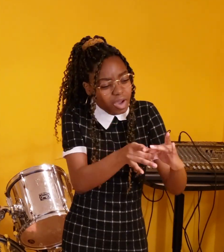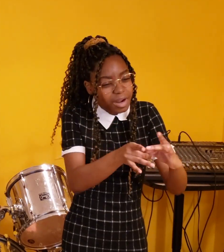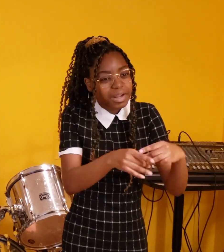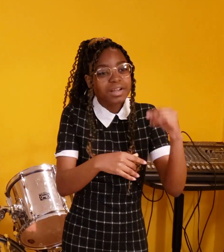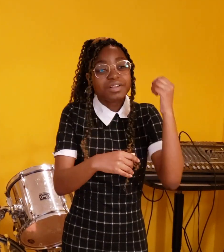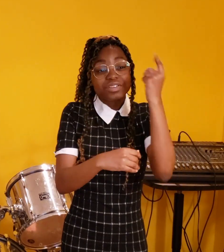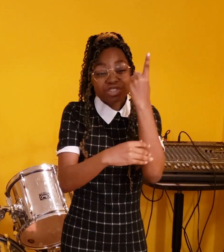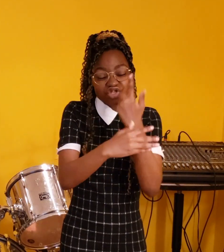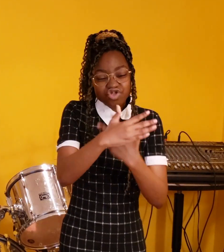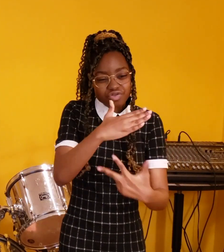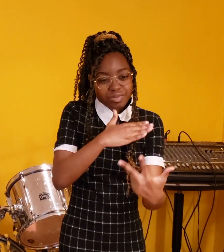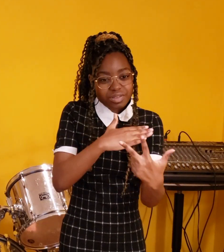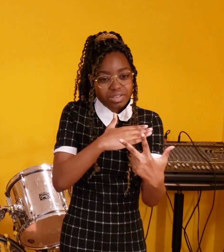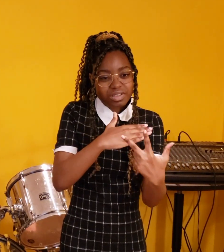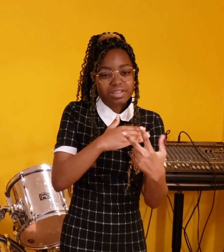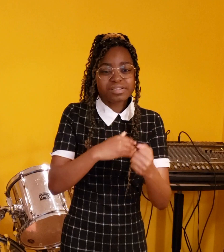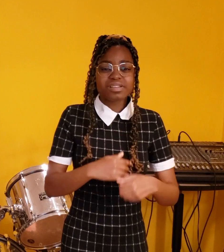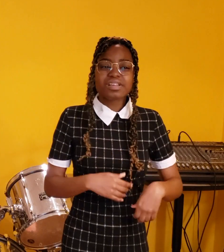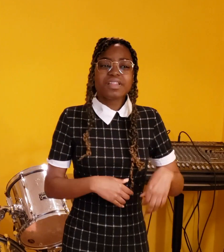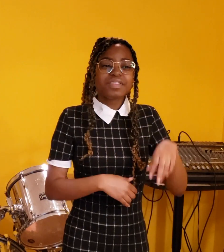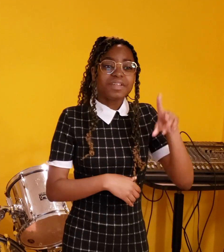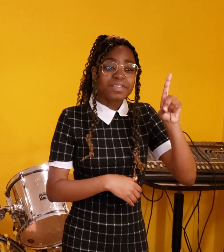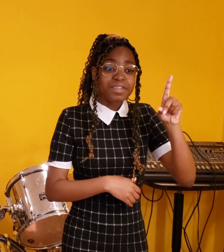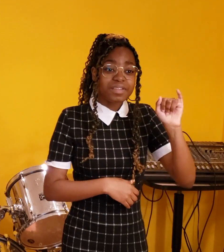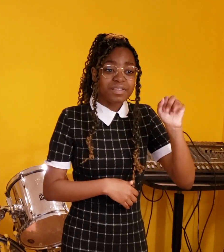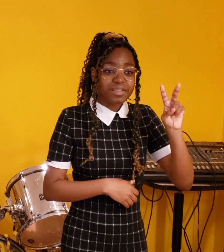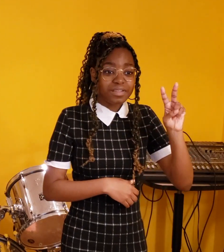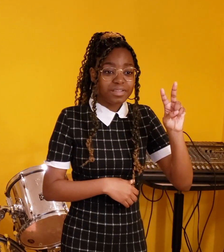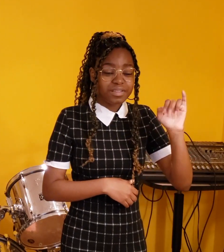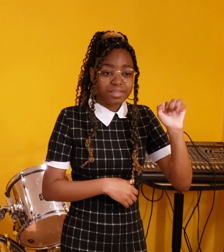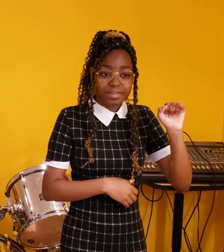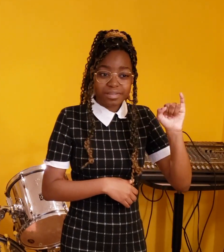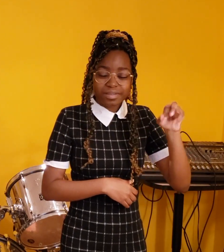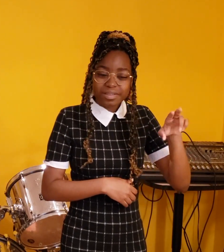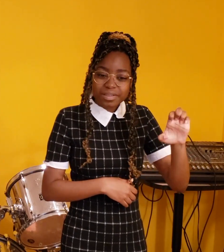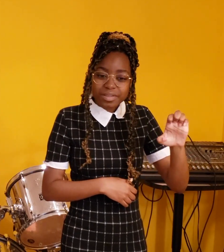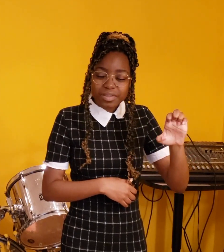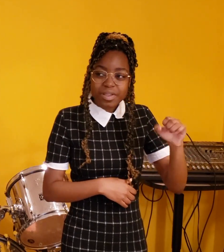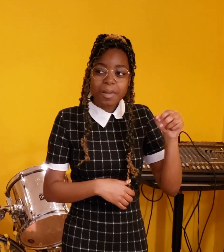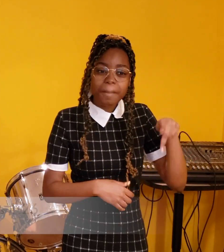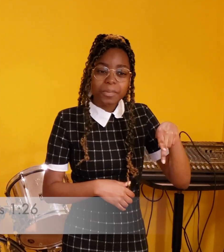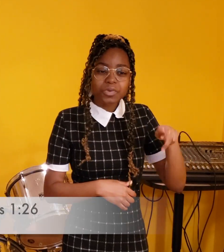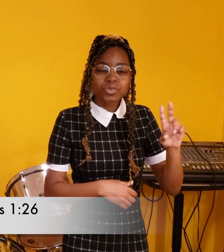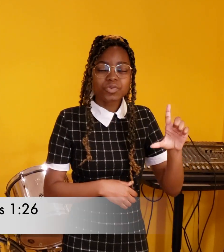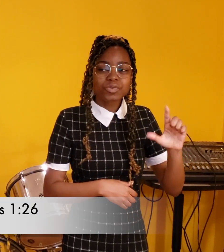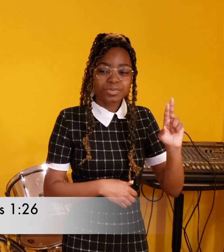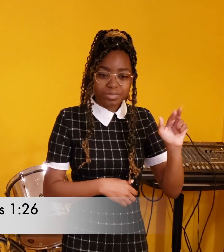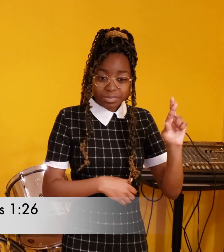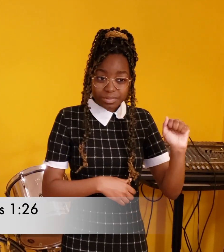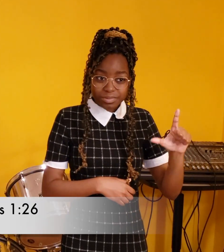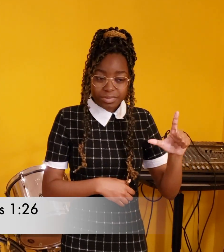It is the divine plural, you know, the royal we. So we read in Genesis